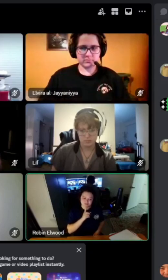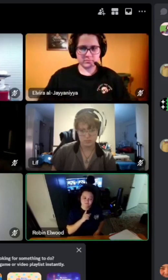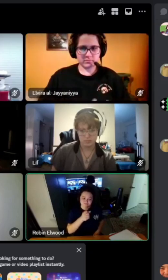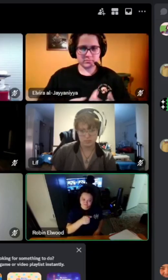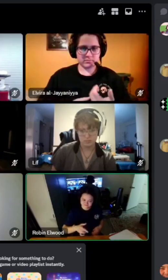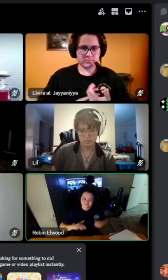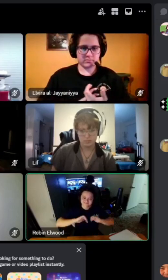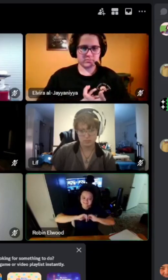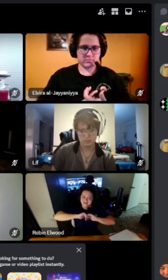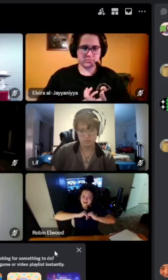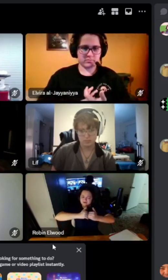true.